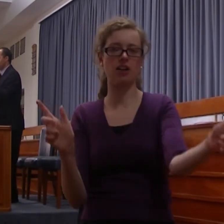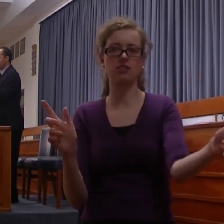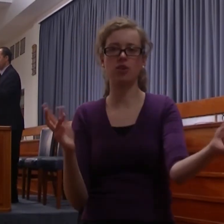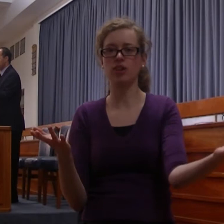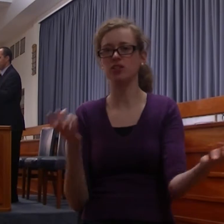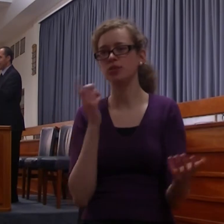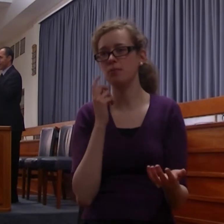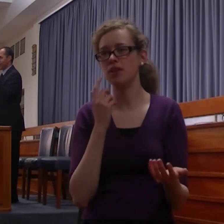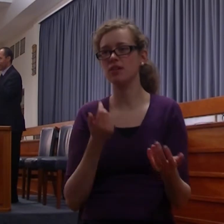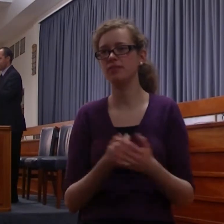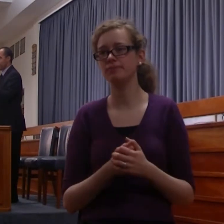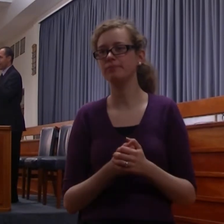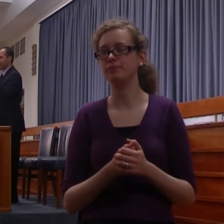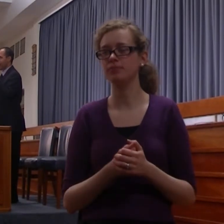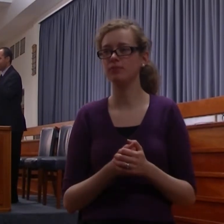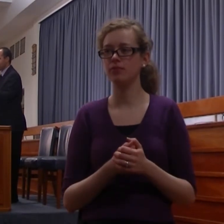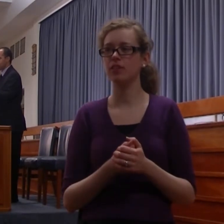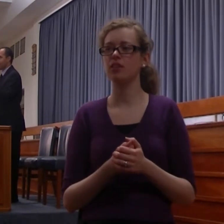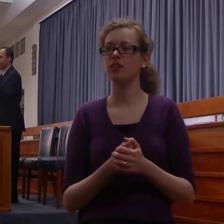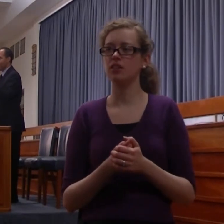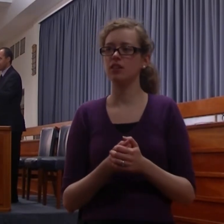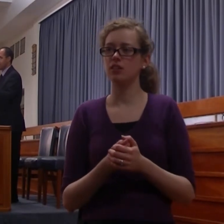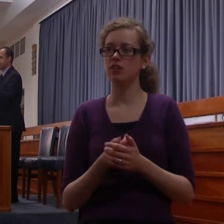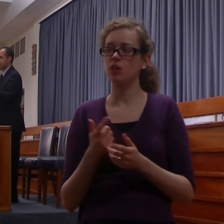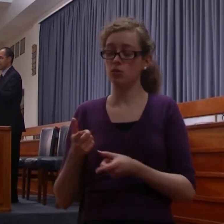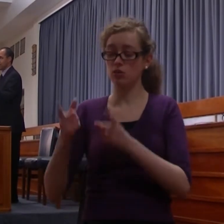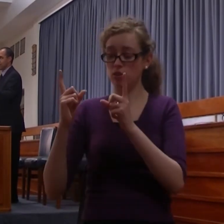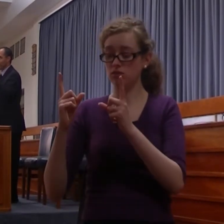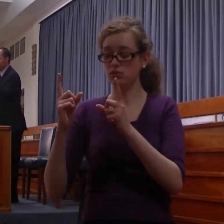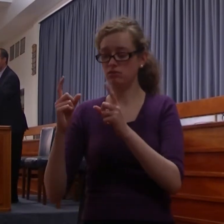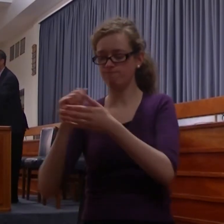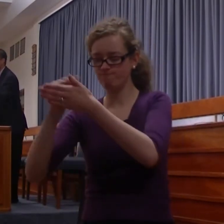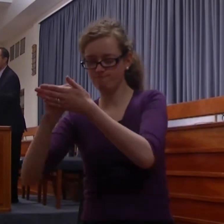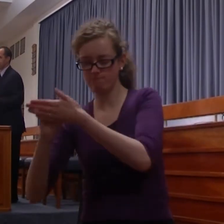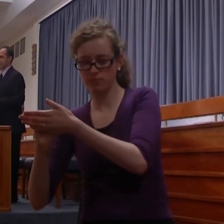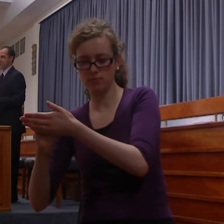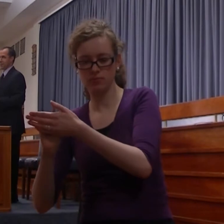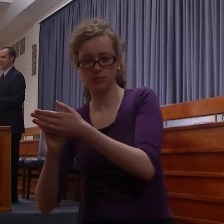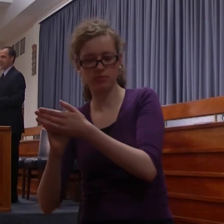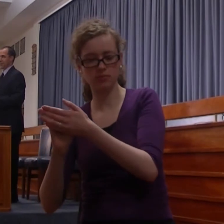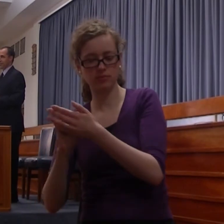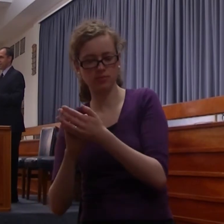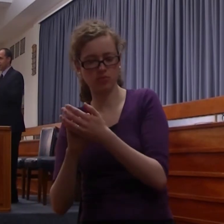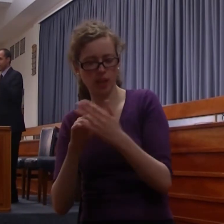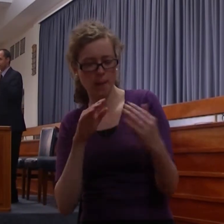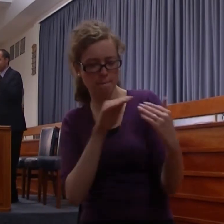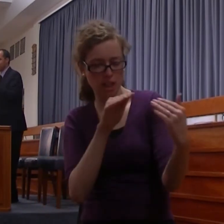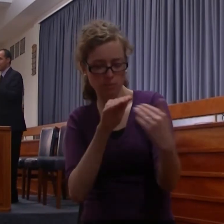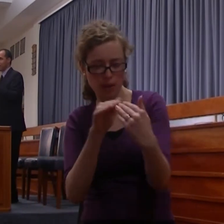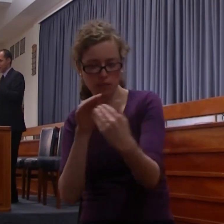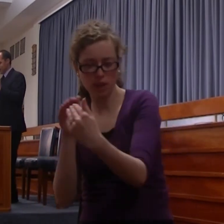to the farthest one, which is the church of Laodicea. But the Lord is sending a specific